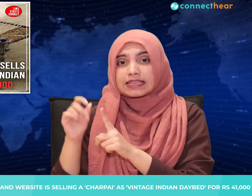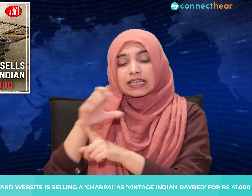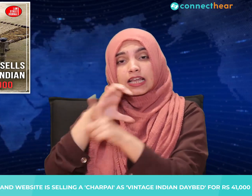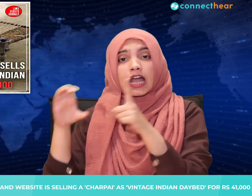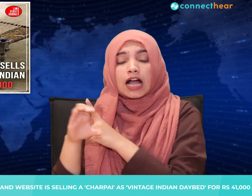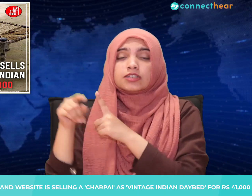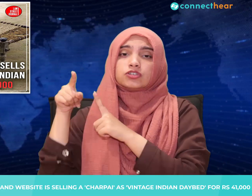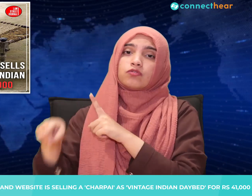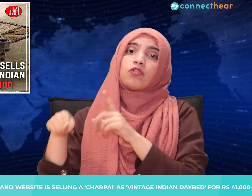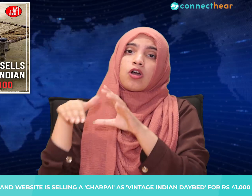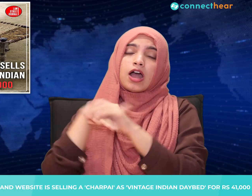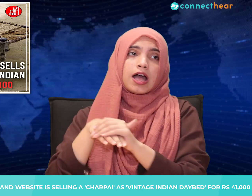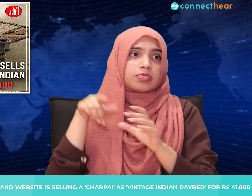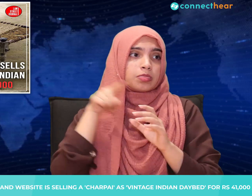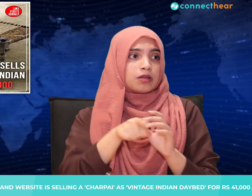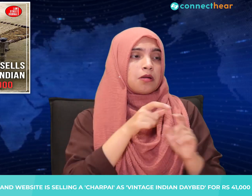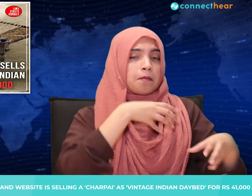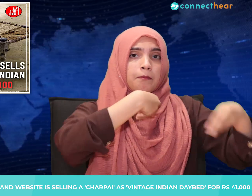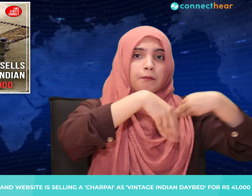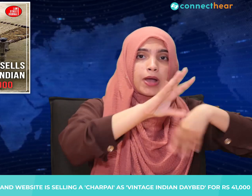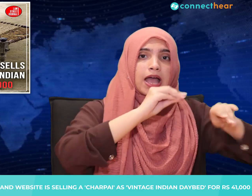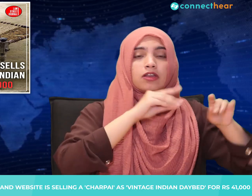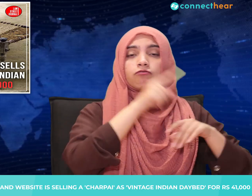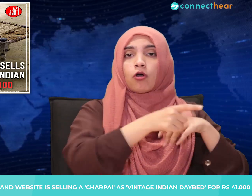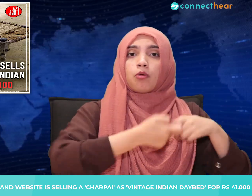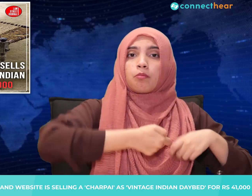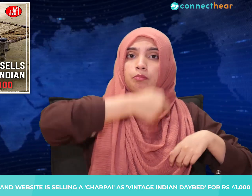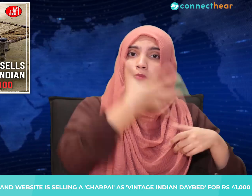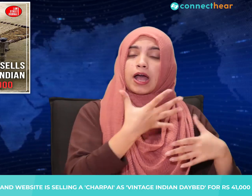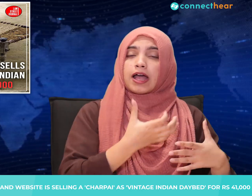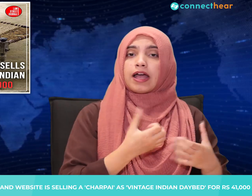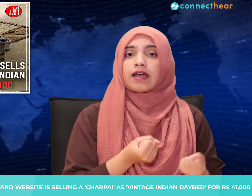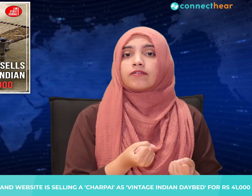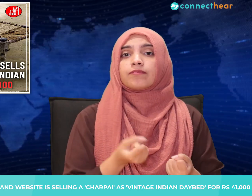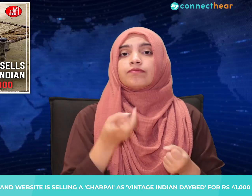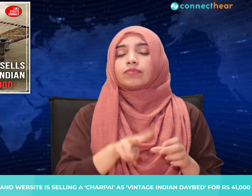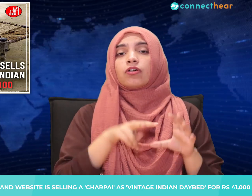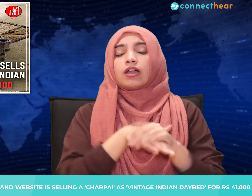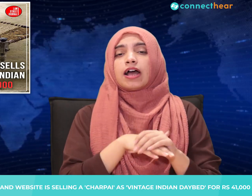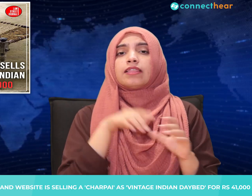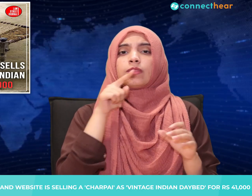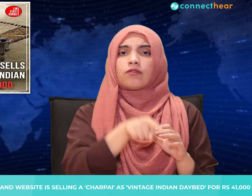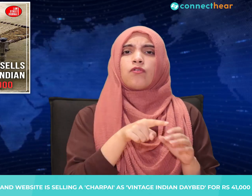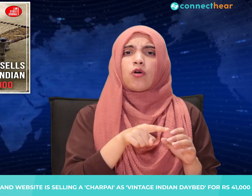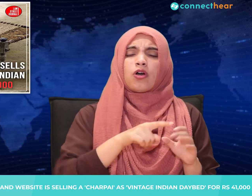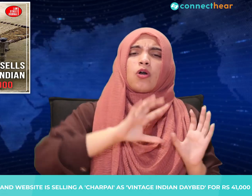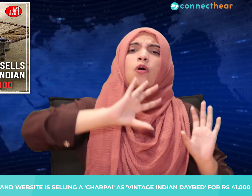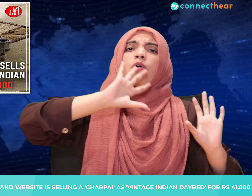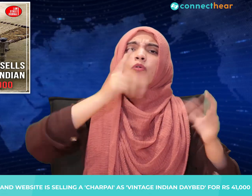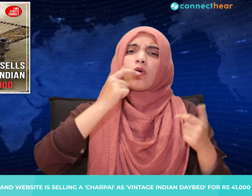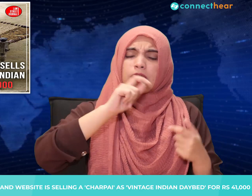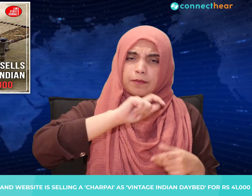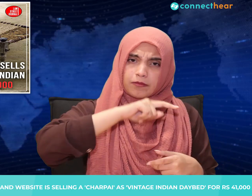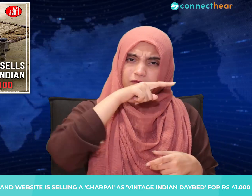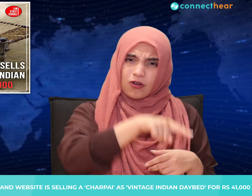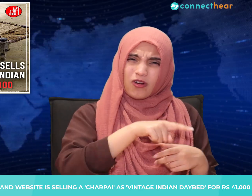In 2019, a British clothing brand faced flack and criticism online for selling vintage